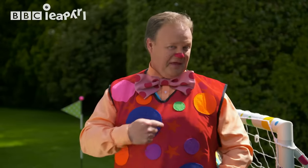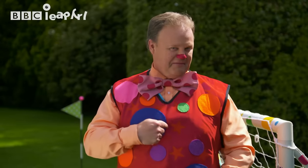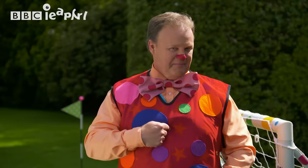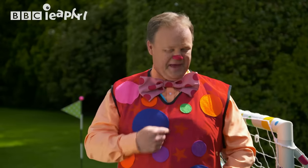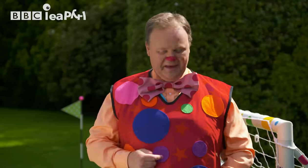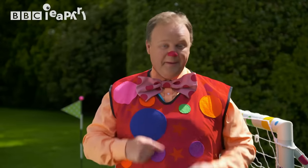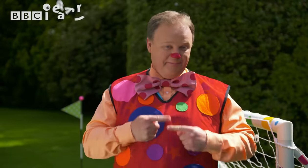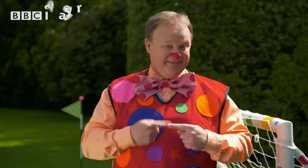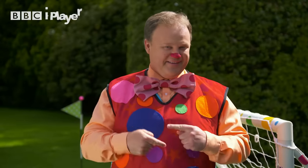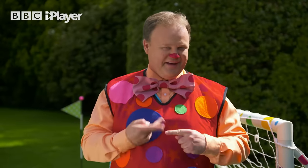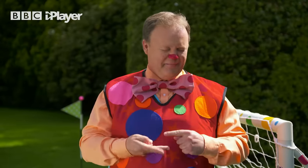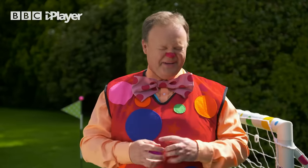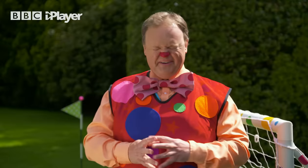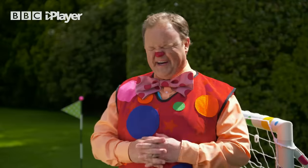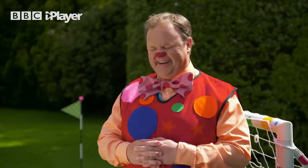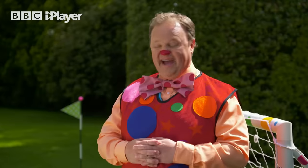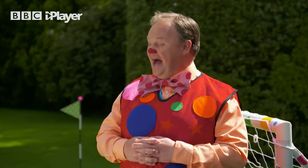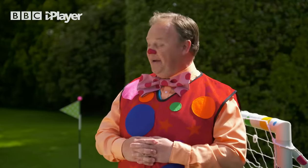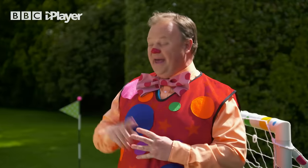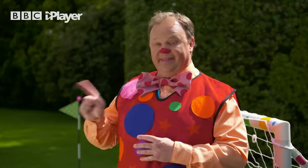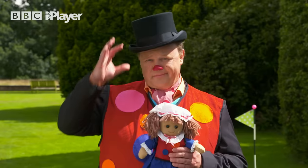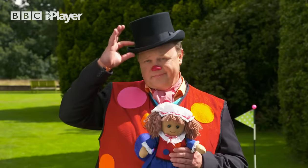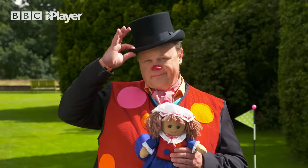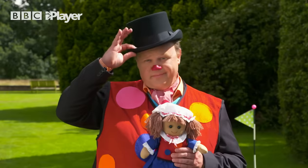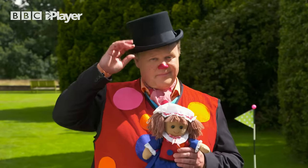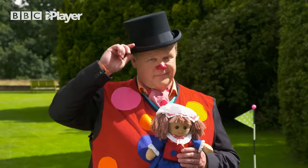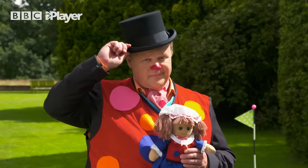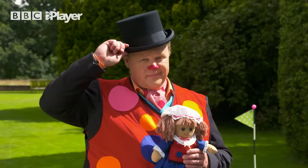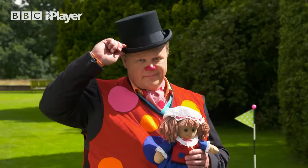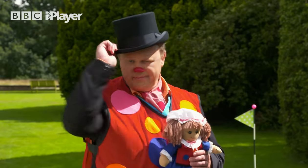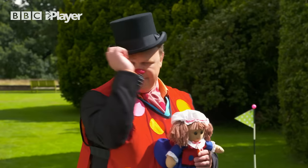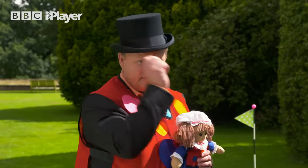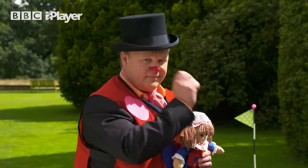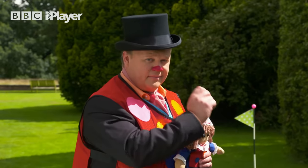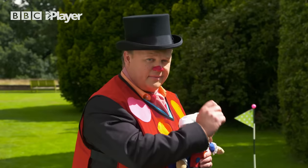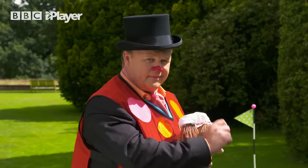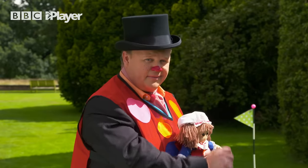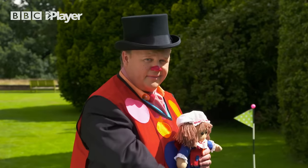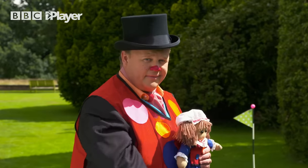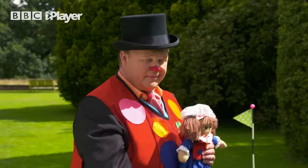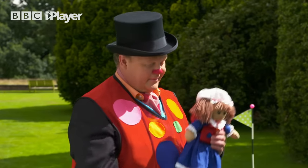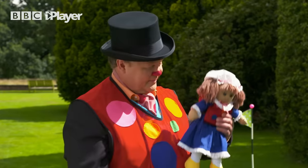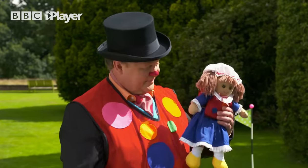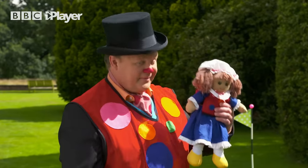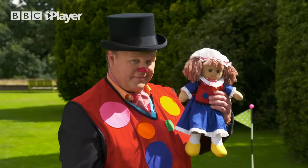There's me, Mr. Tumble. there's Lord Tumble and Polly